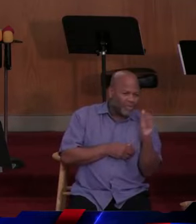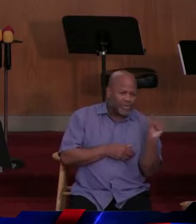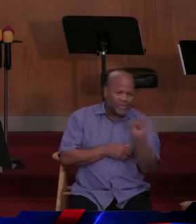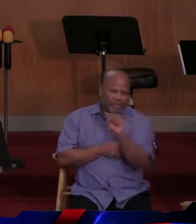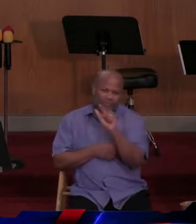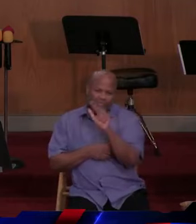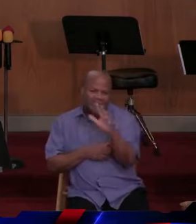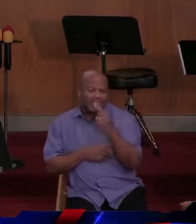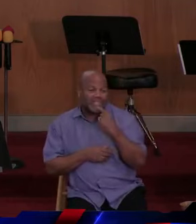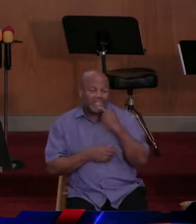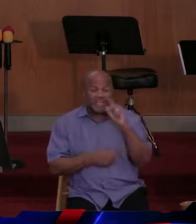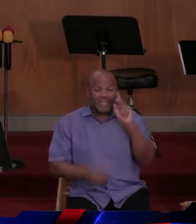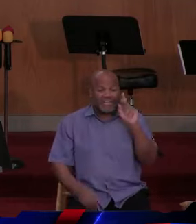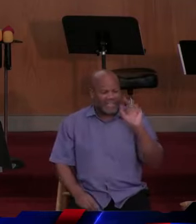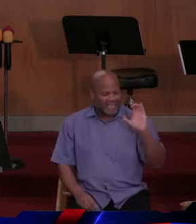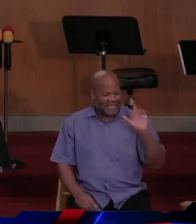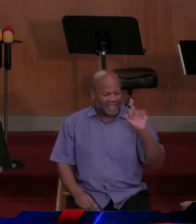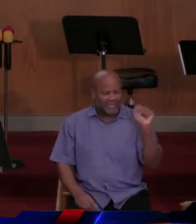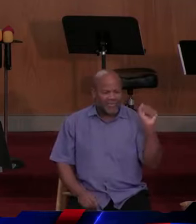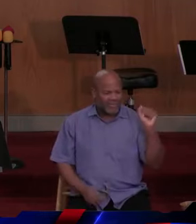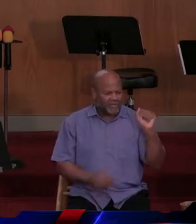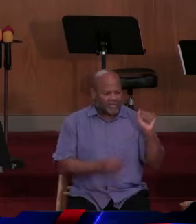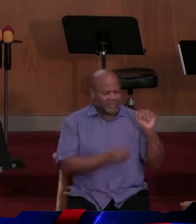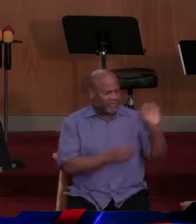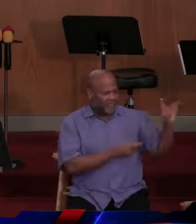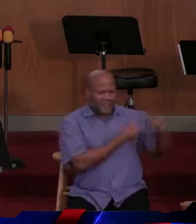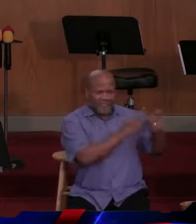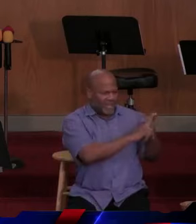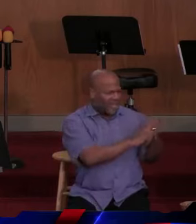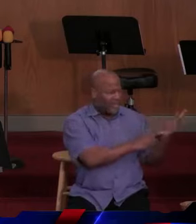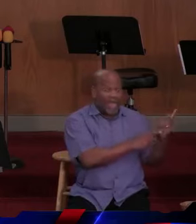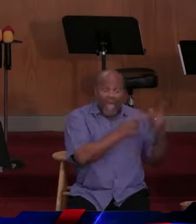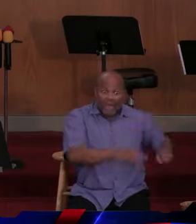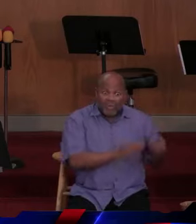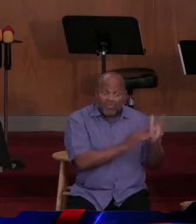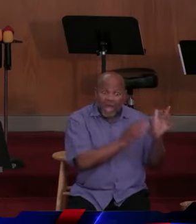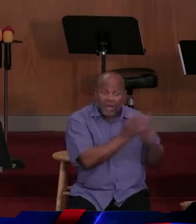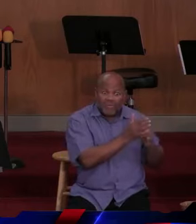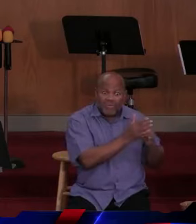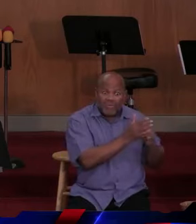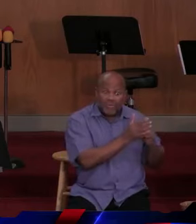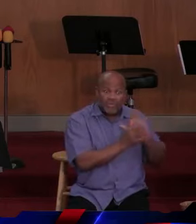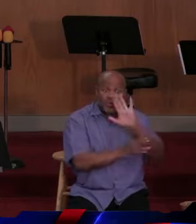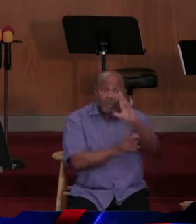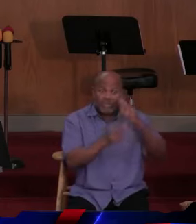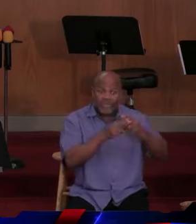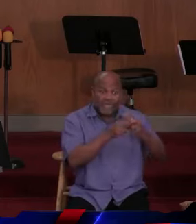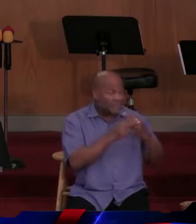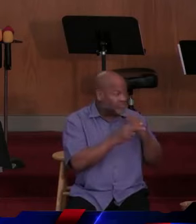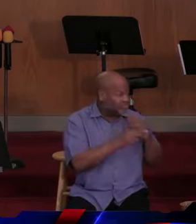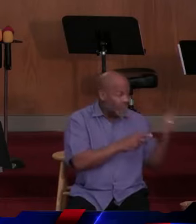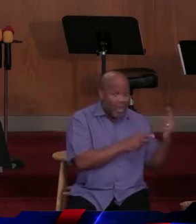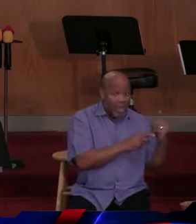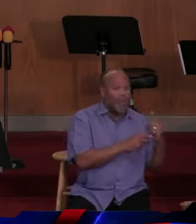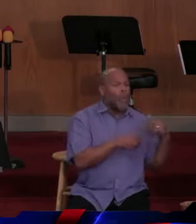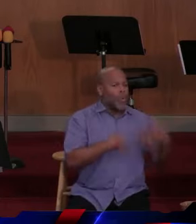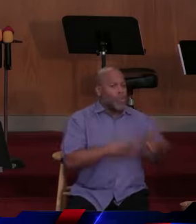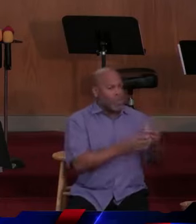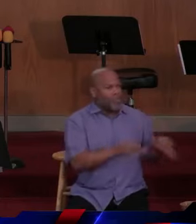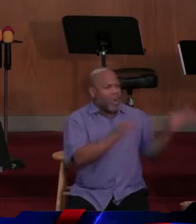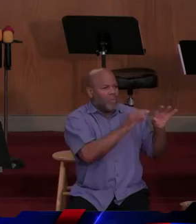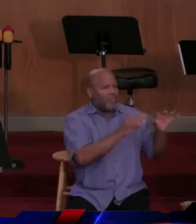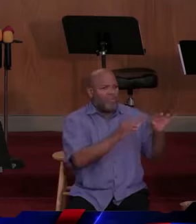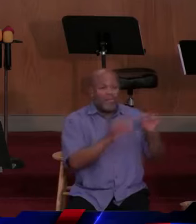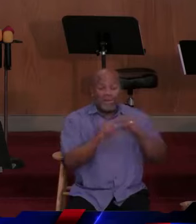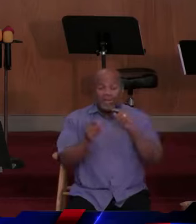friend. Now, you and I both know that when the Bible says your name, that means it's important. But I also learned from my preaching